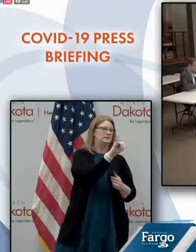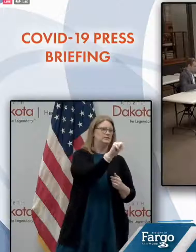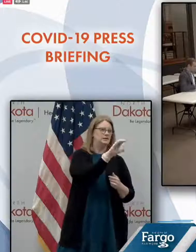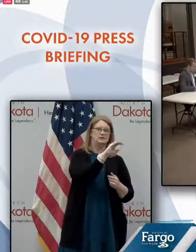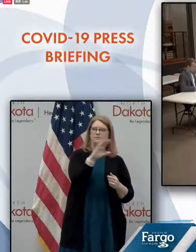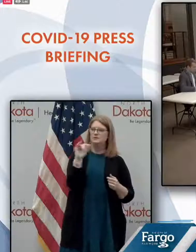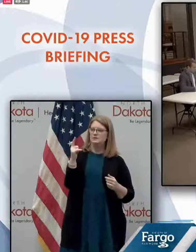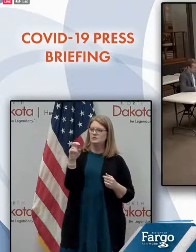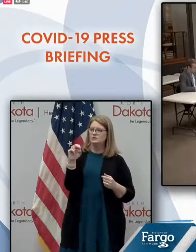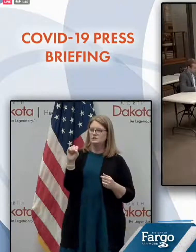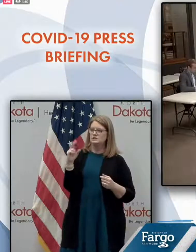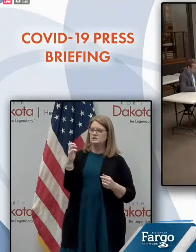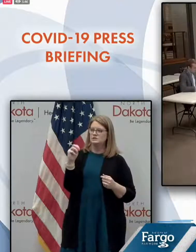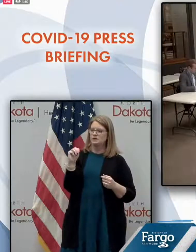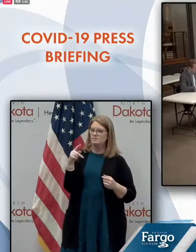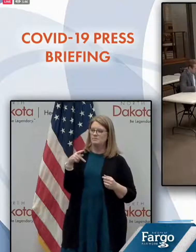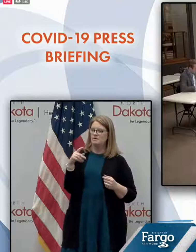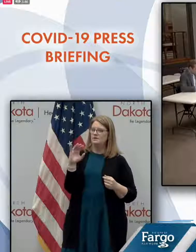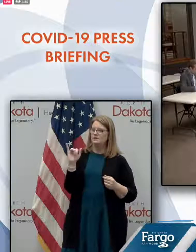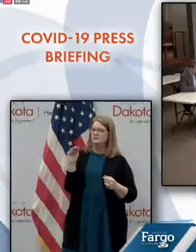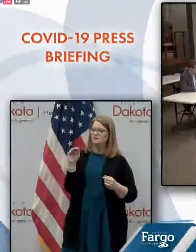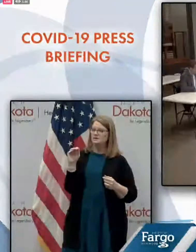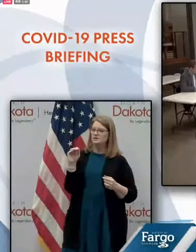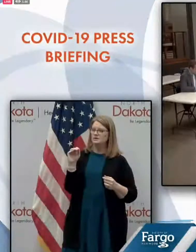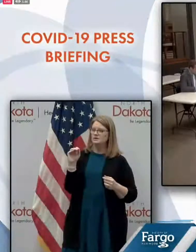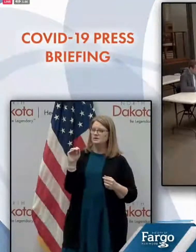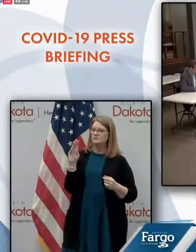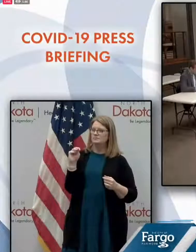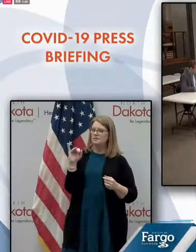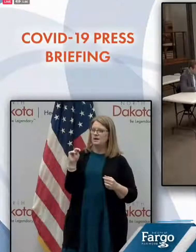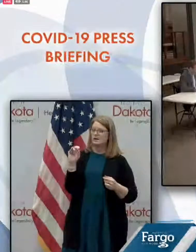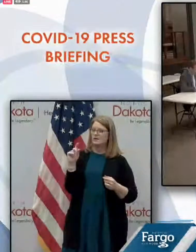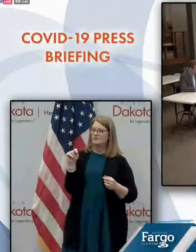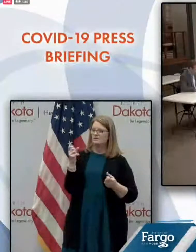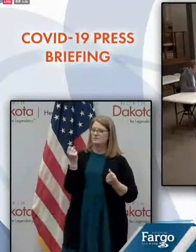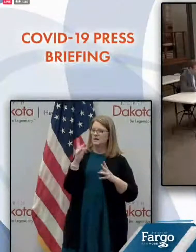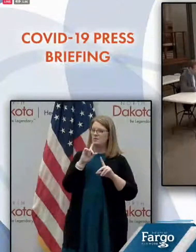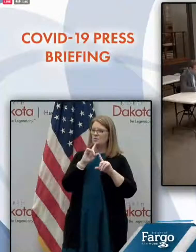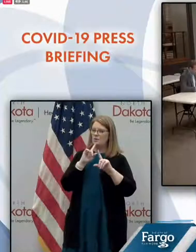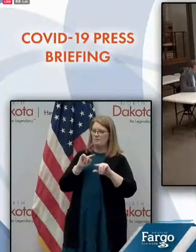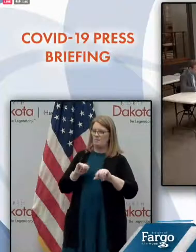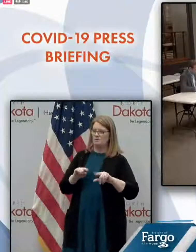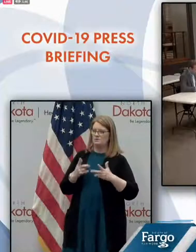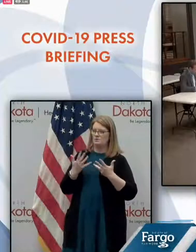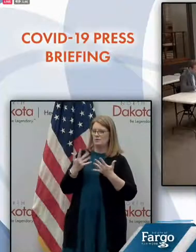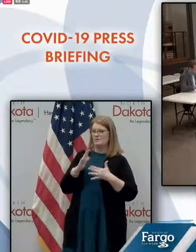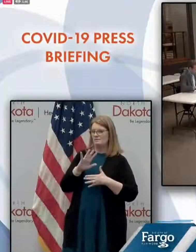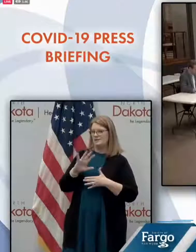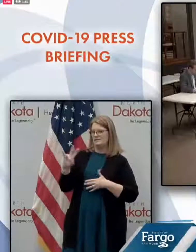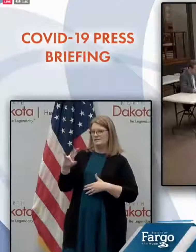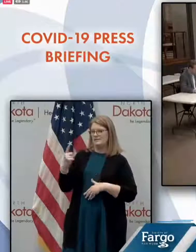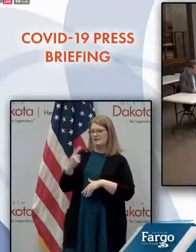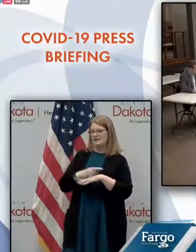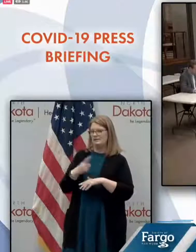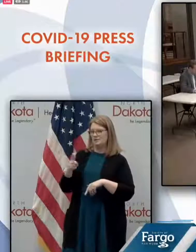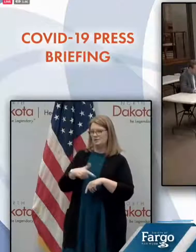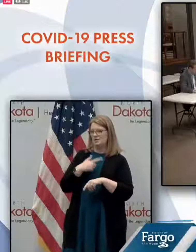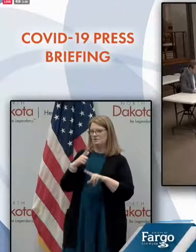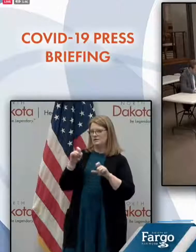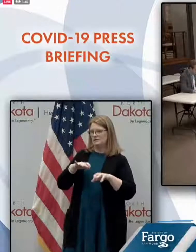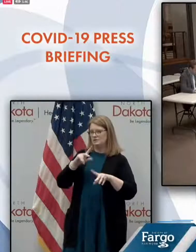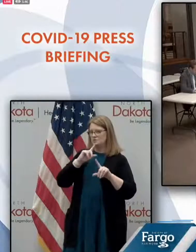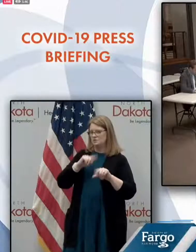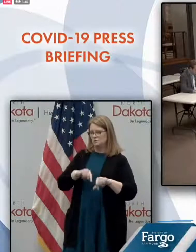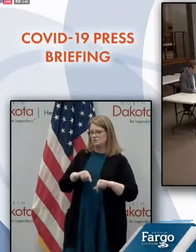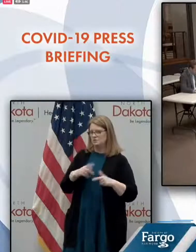Jean Schemp with Hometown Radio Group in Minot. We're receiving many reports of North Dakotans having to wait 5 to 7 days or longer to get their test